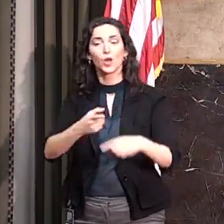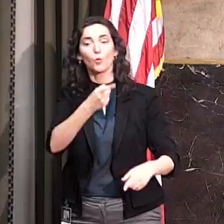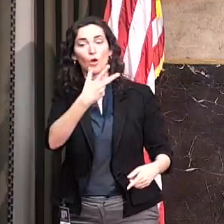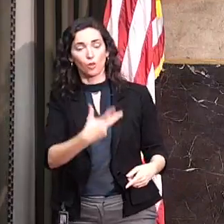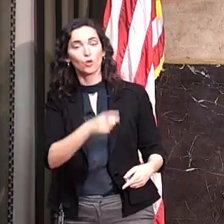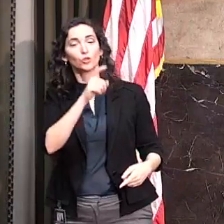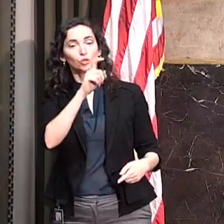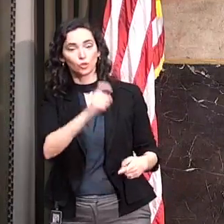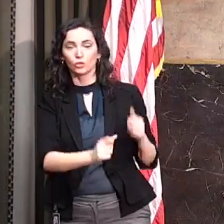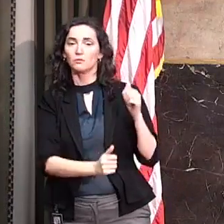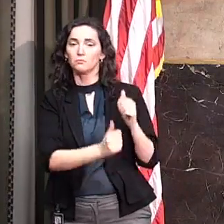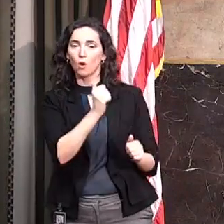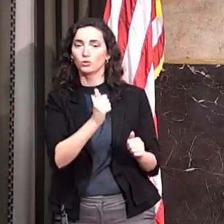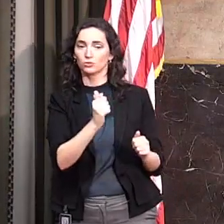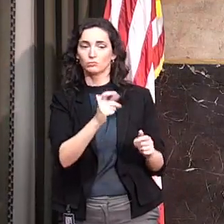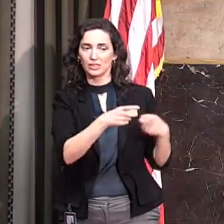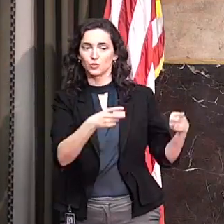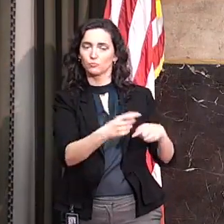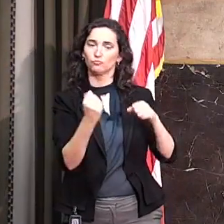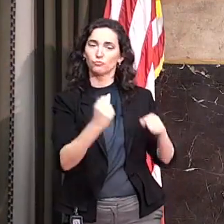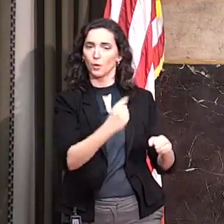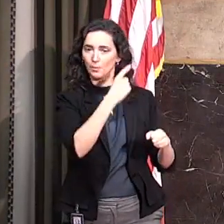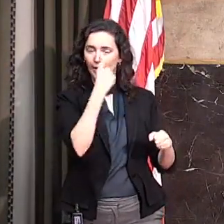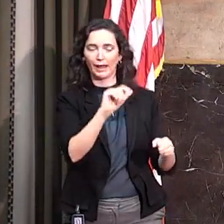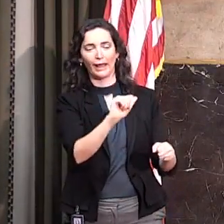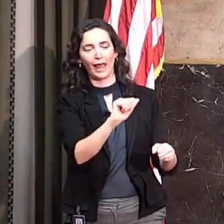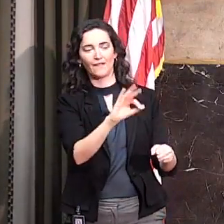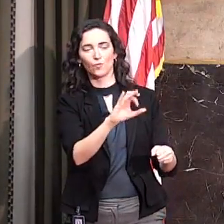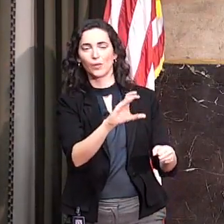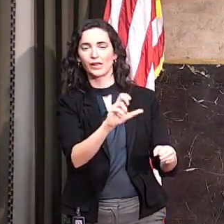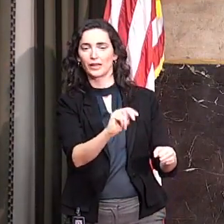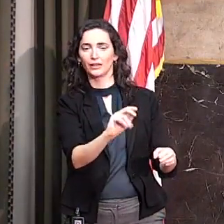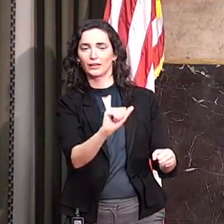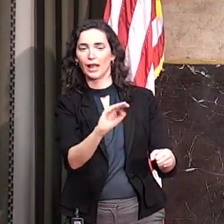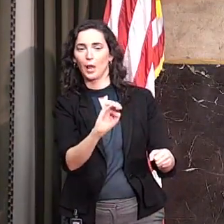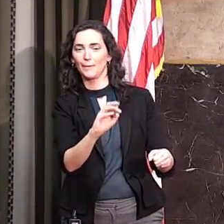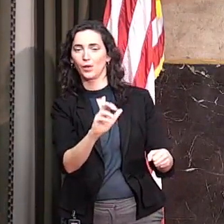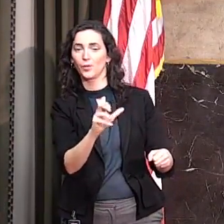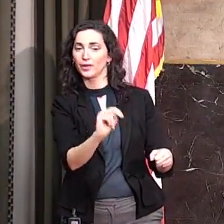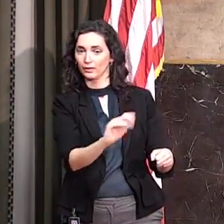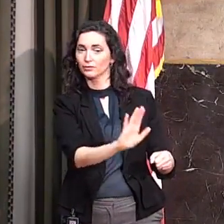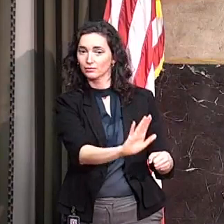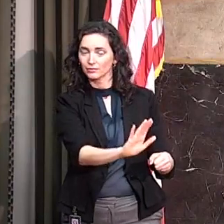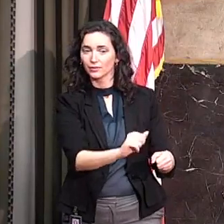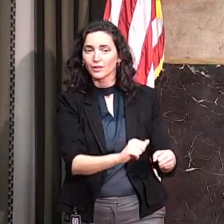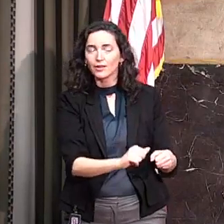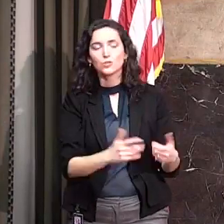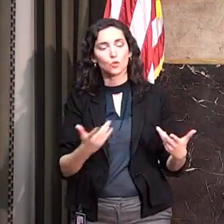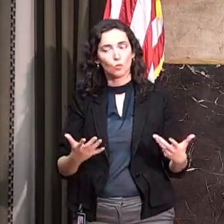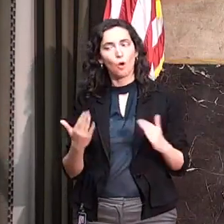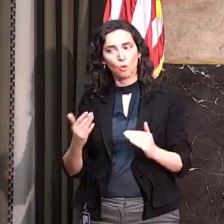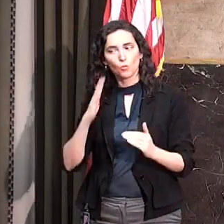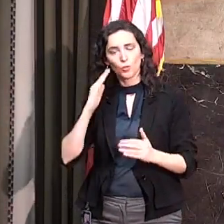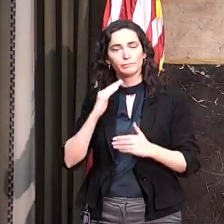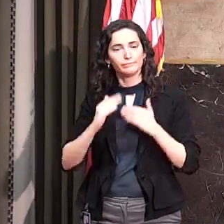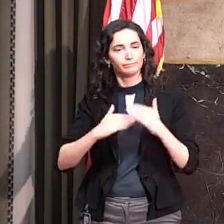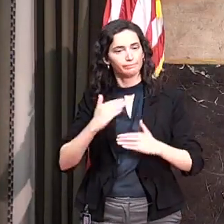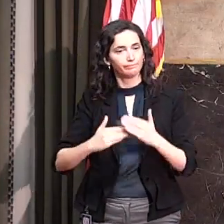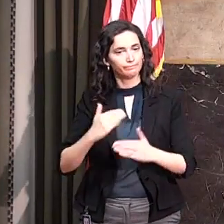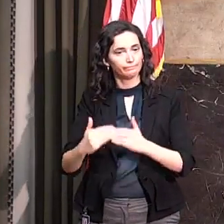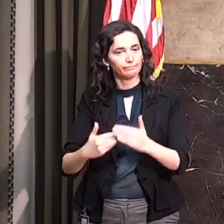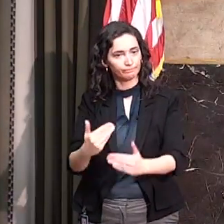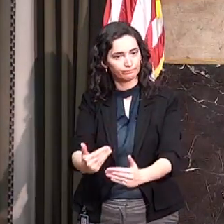African-American majority districts. And so hopefully there'll be an effort in that direction in